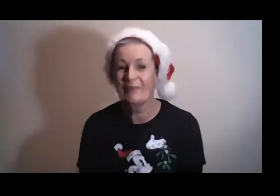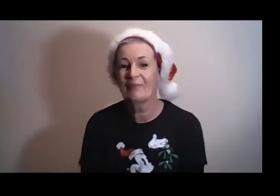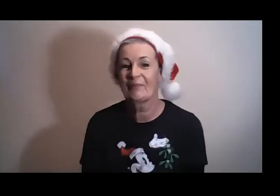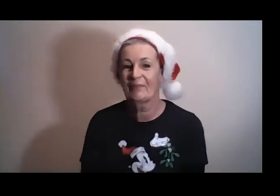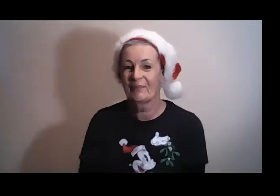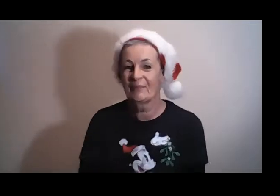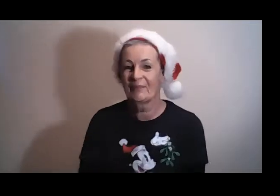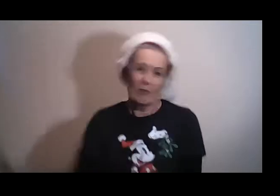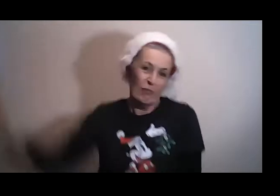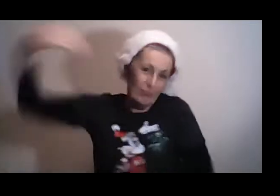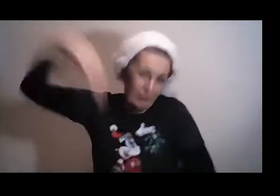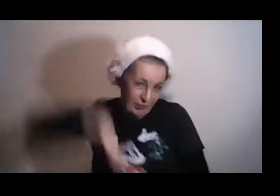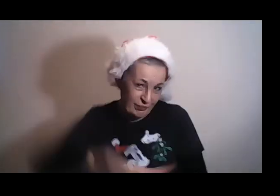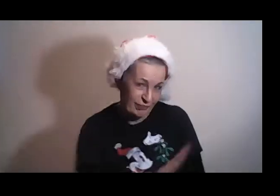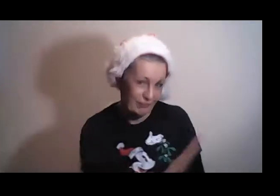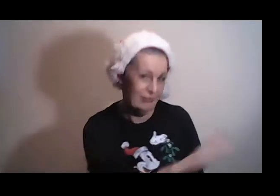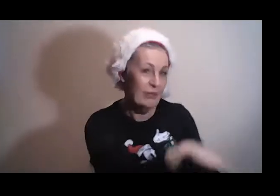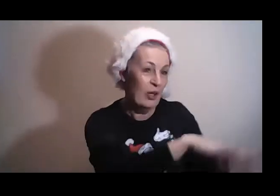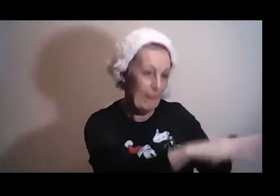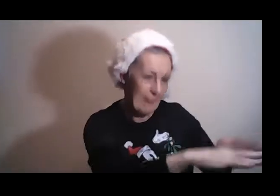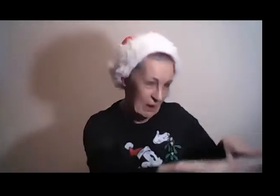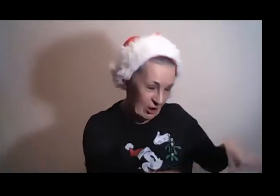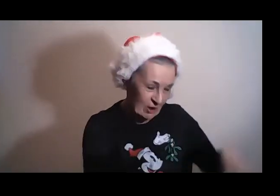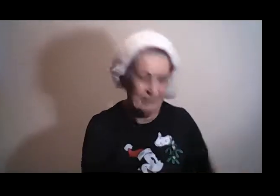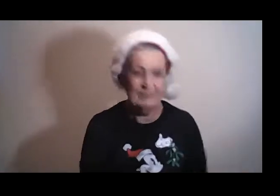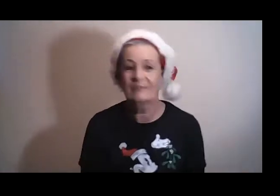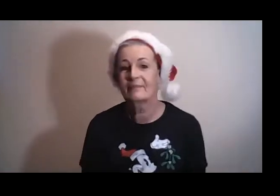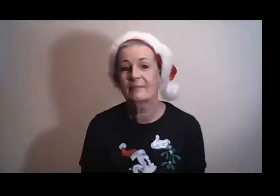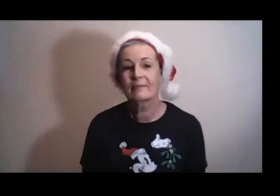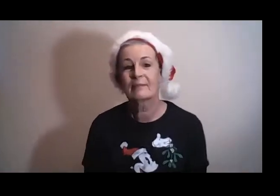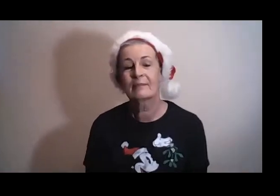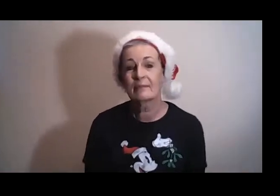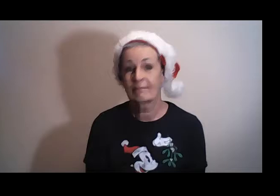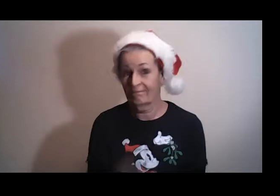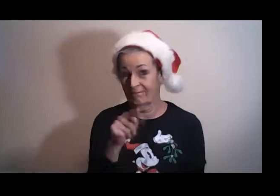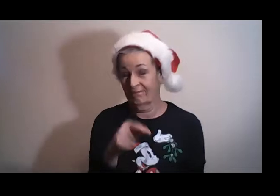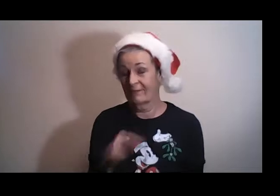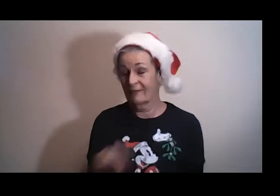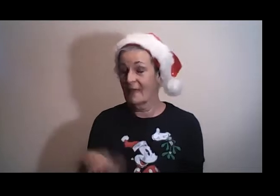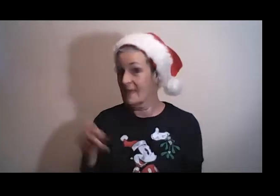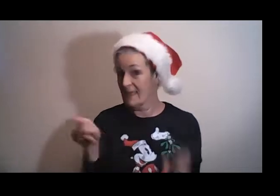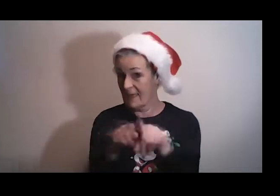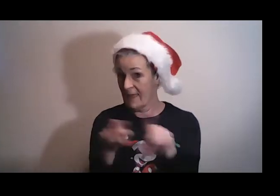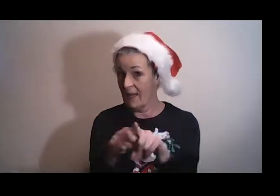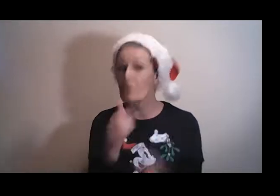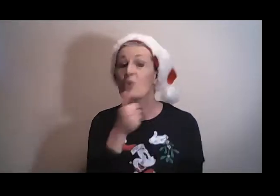then it crashes on the beach. So the exercise we're doing is the same with our arms, okay?